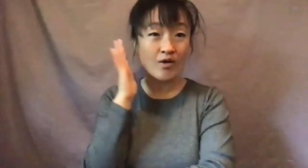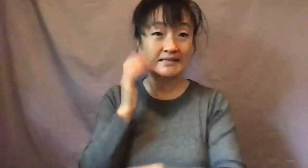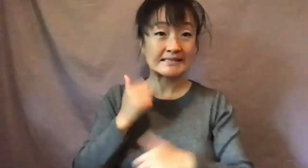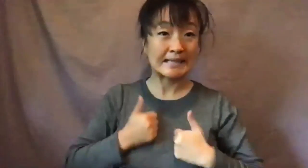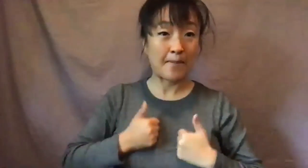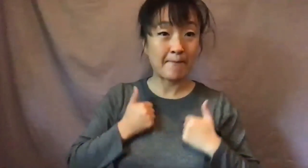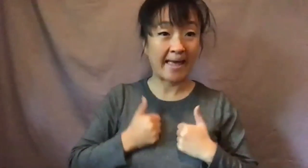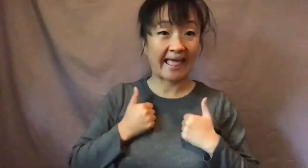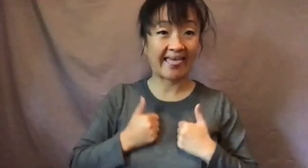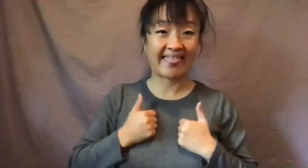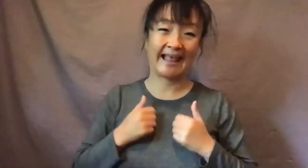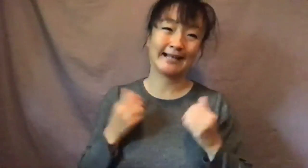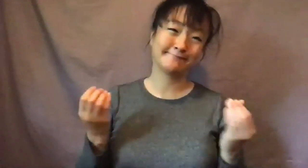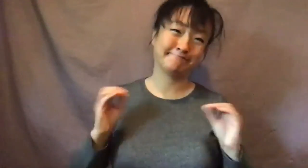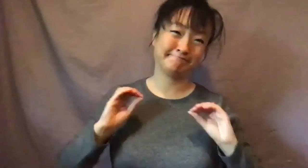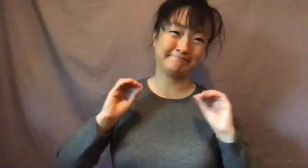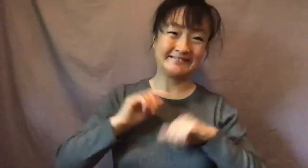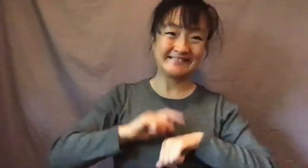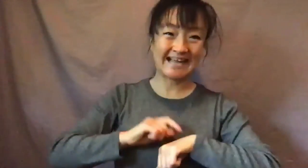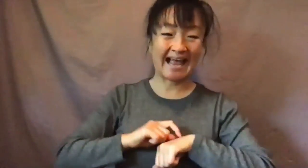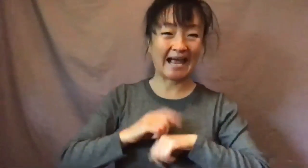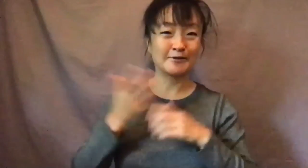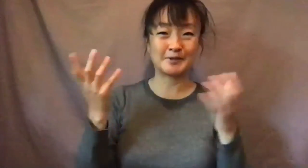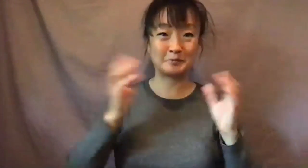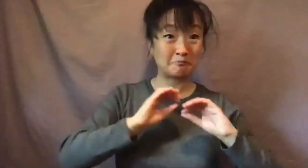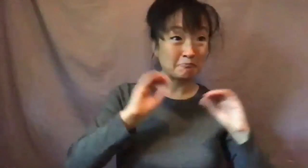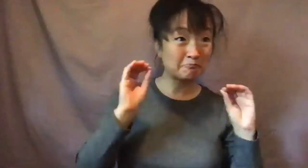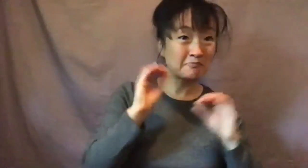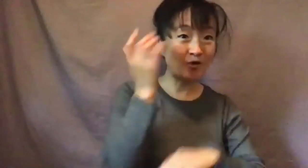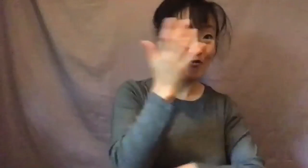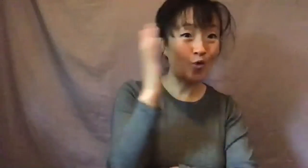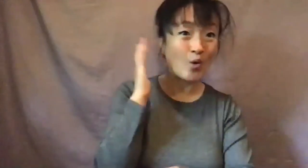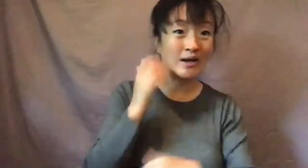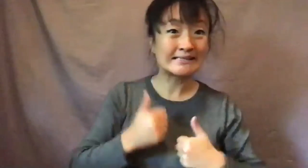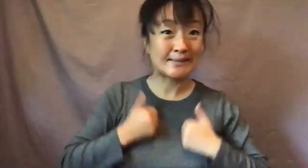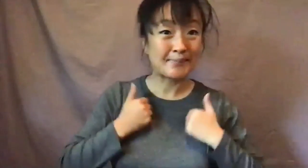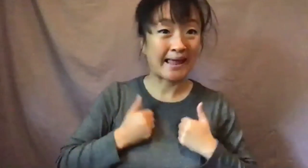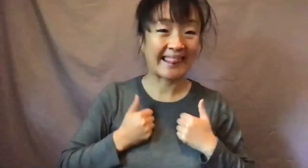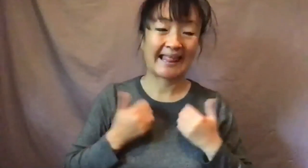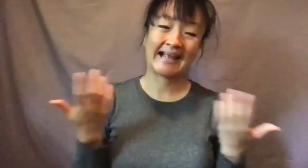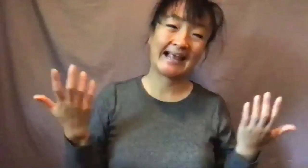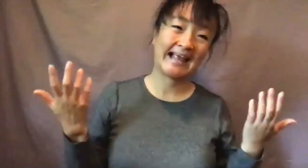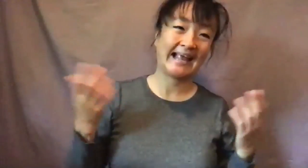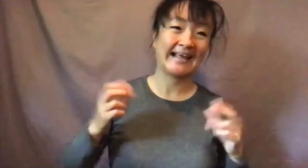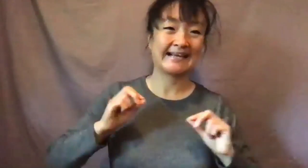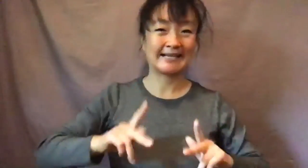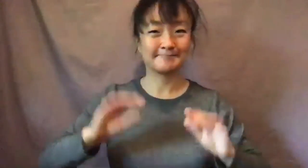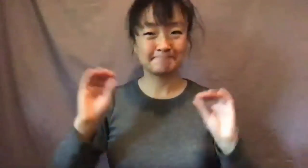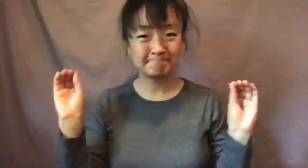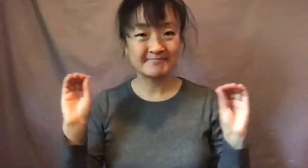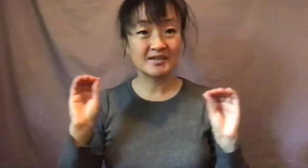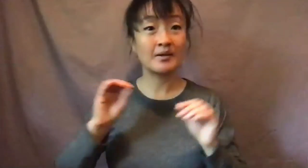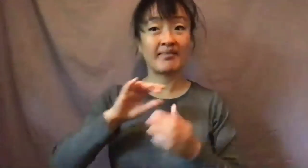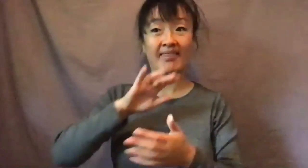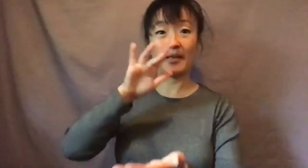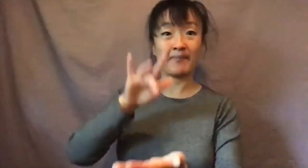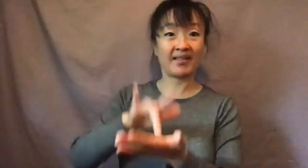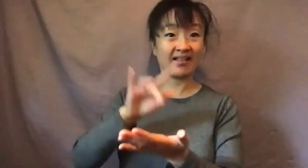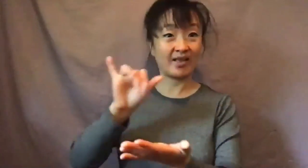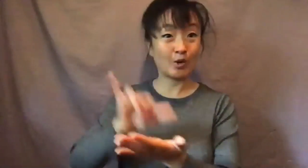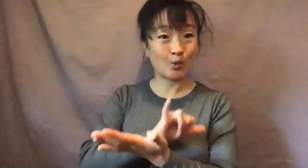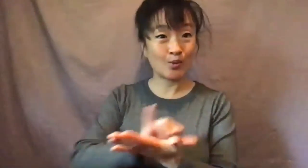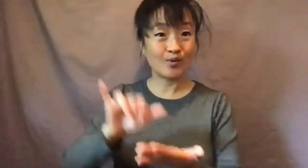absence of forest bathing, even in the middle of New York City chaos, we just sort of have this option of sort of engaging